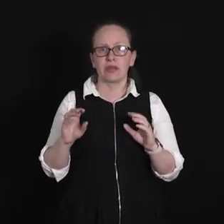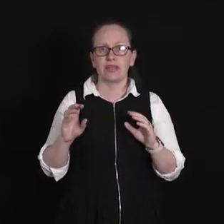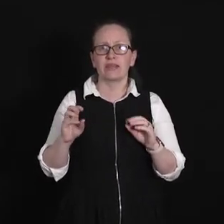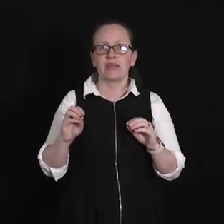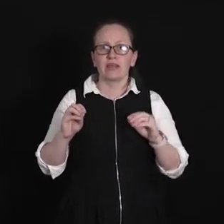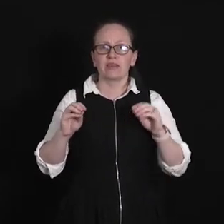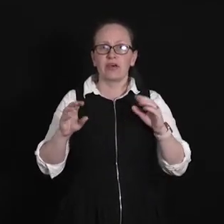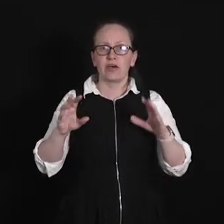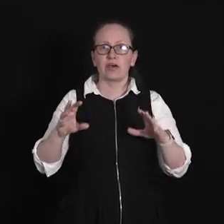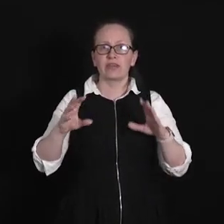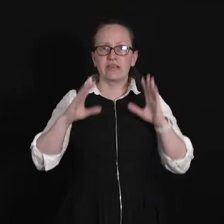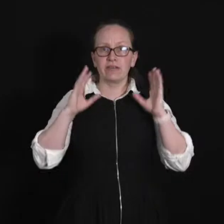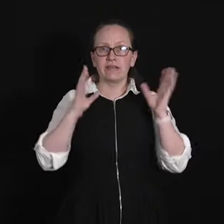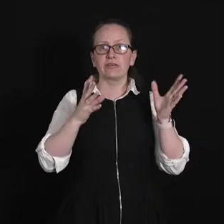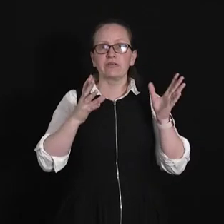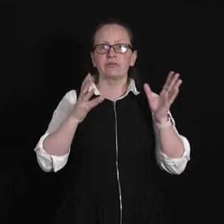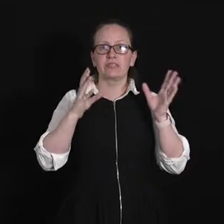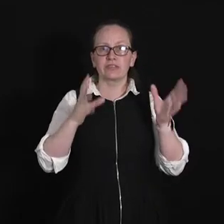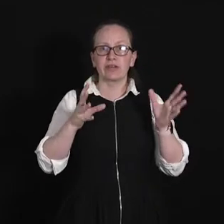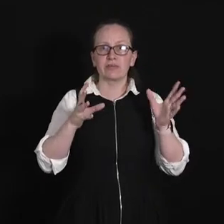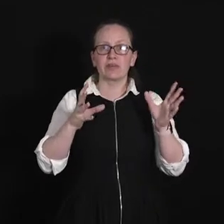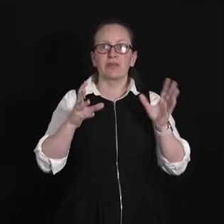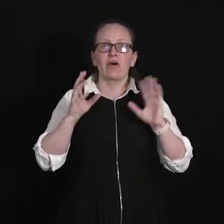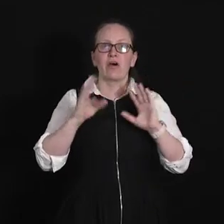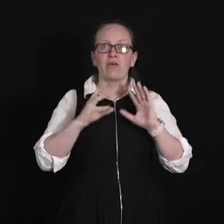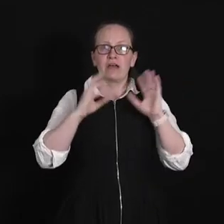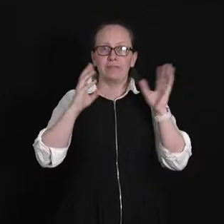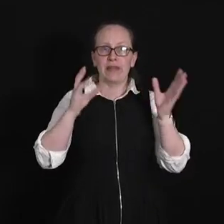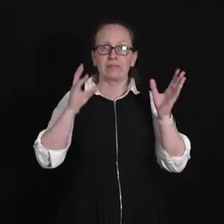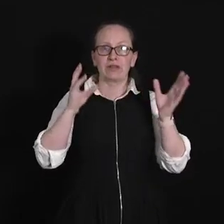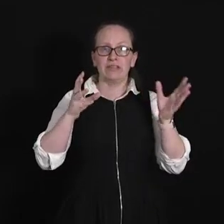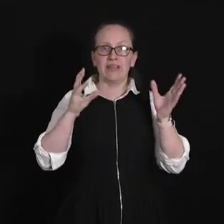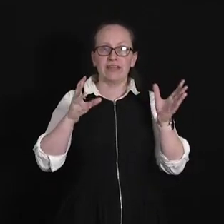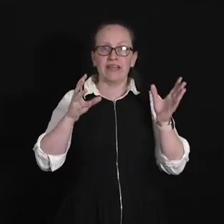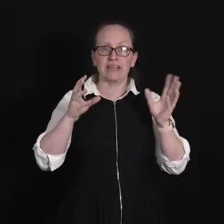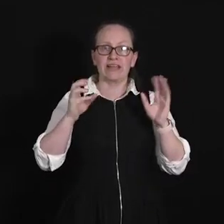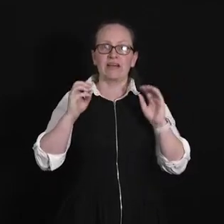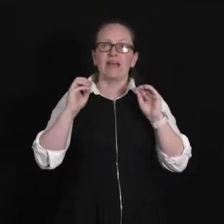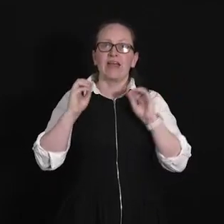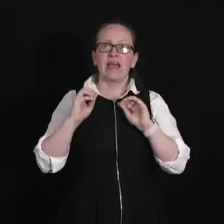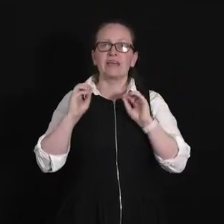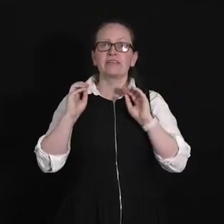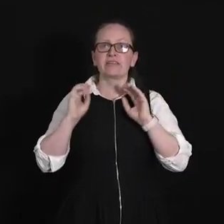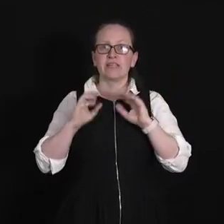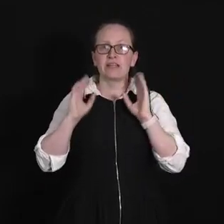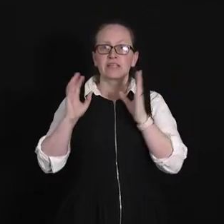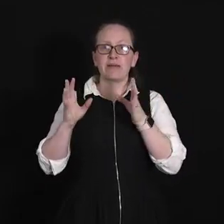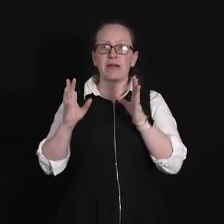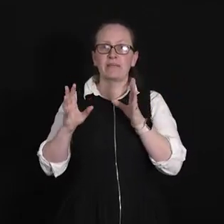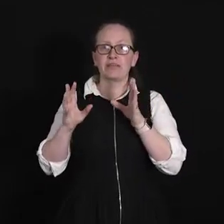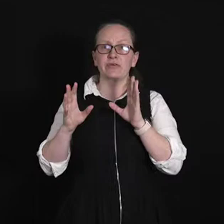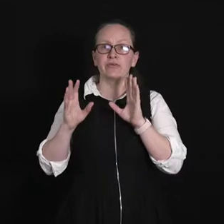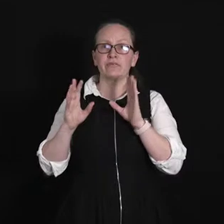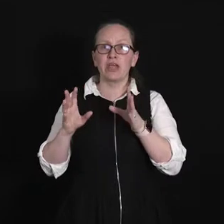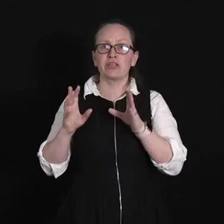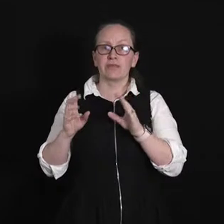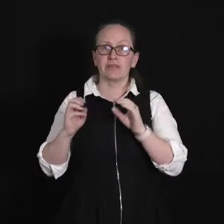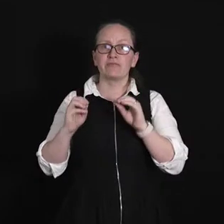between the theoretical description of a black body radiator and the experimental measurement for